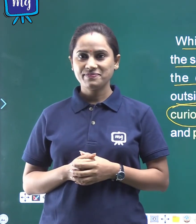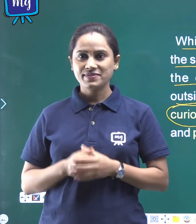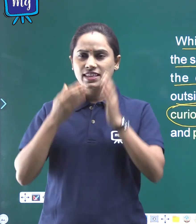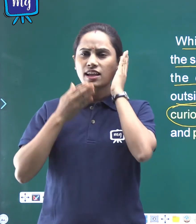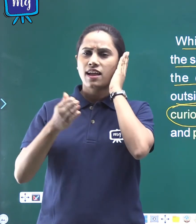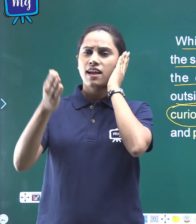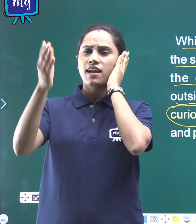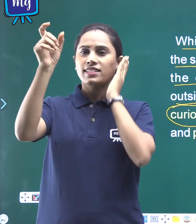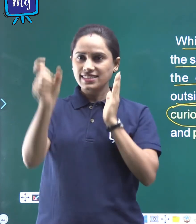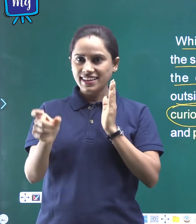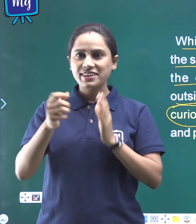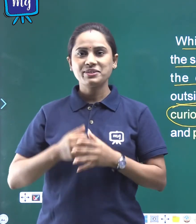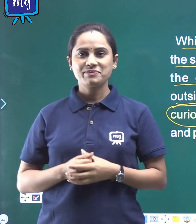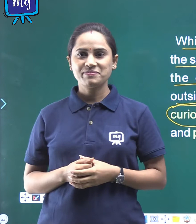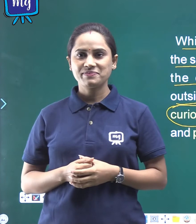the singer